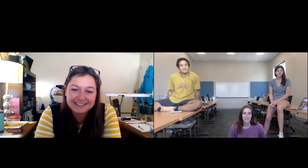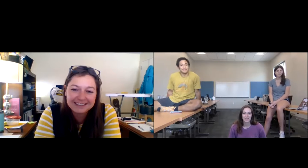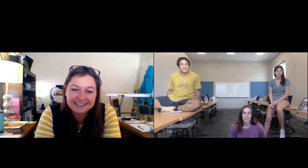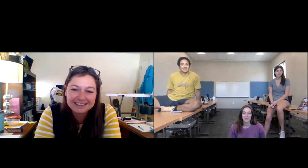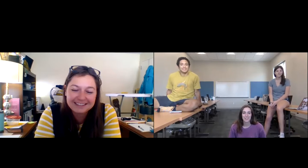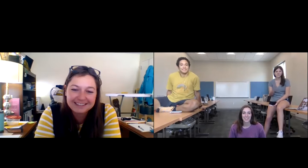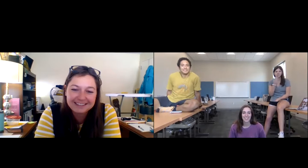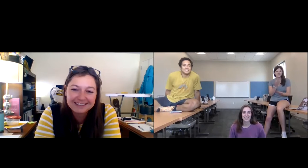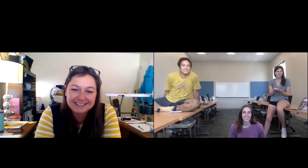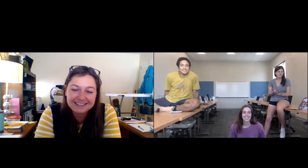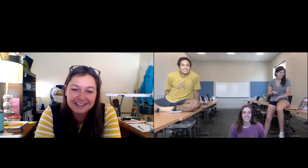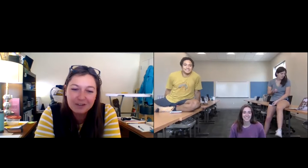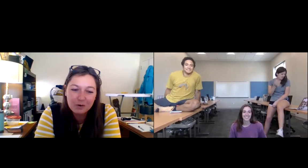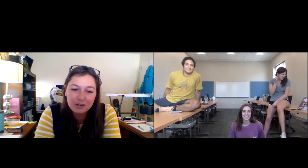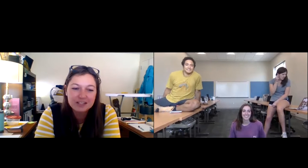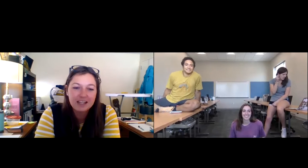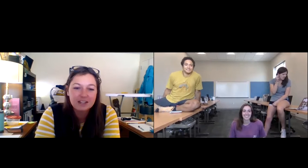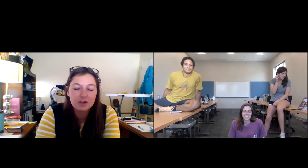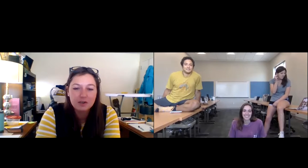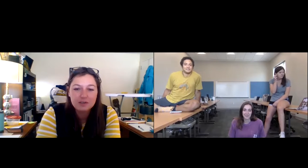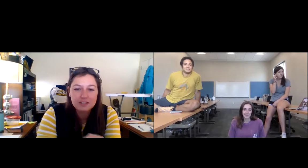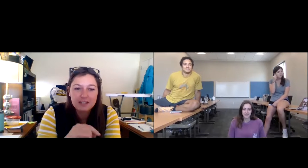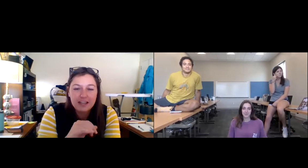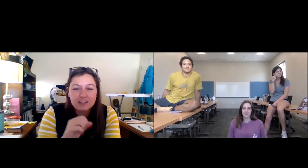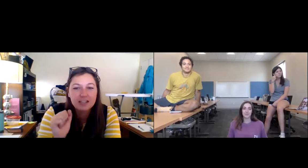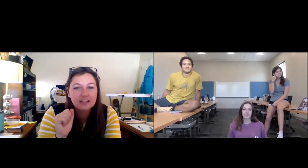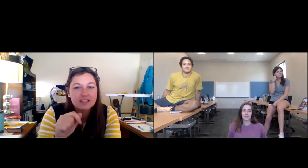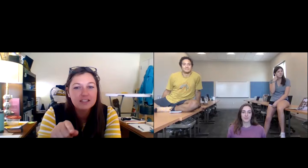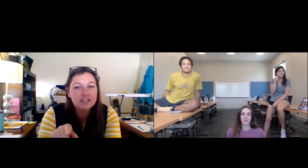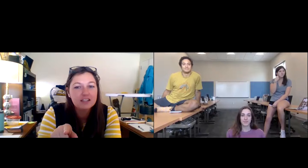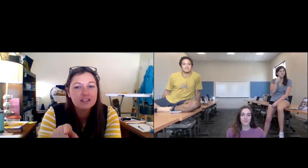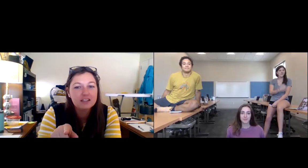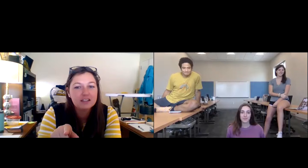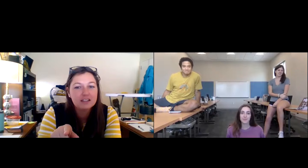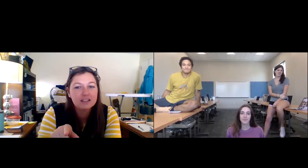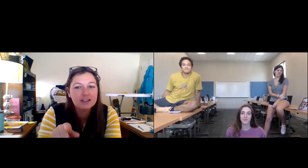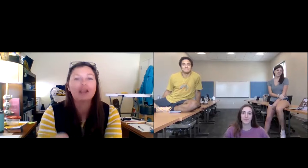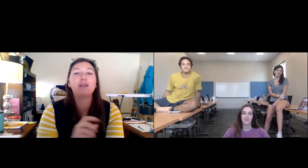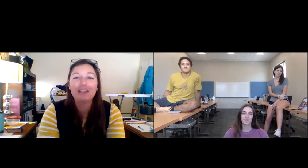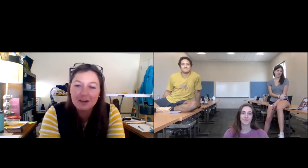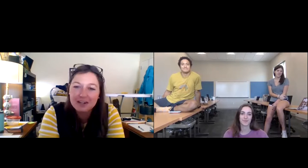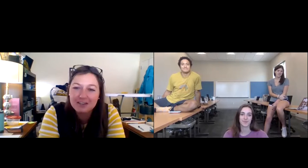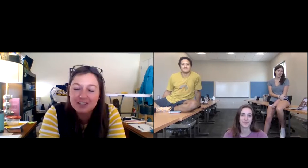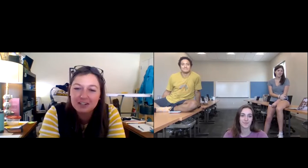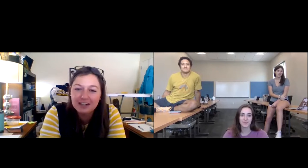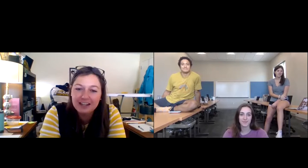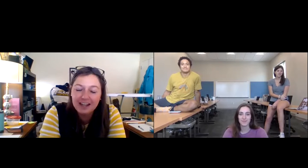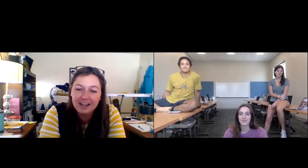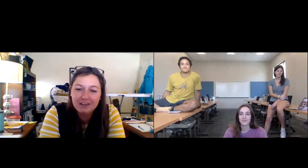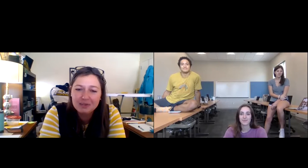We really appreciate it. Of course. So Sydney, Hector, and Lindsey? Yes. Okay, perfect. I wanted to make sure that I got everyone's